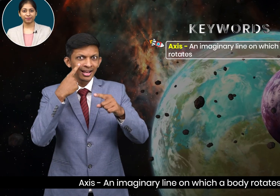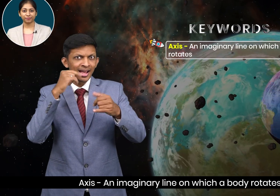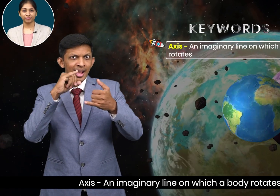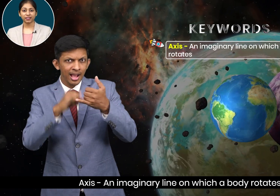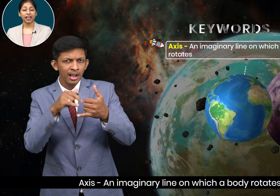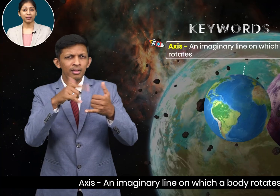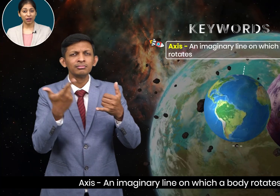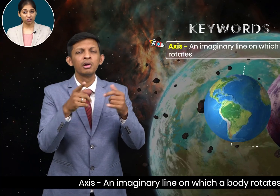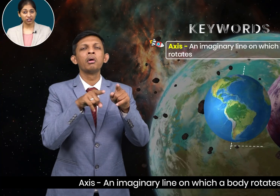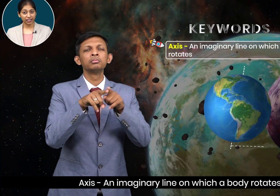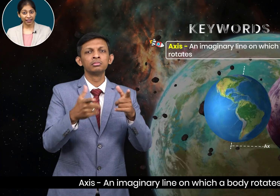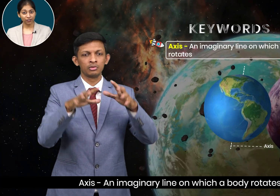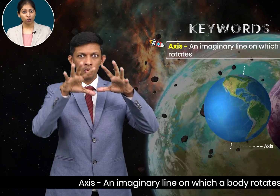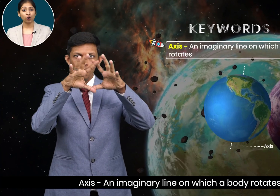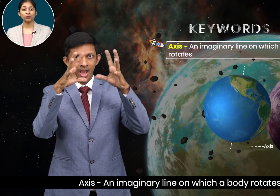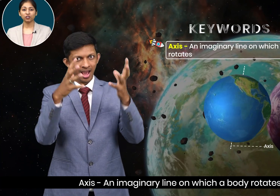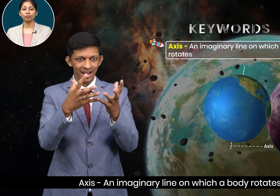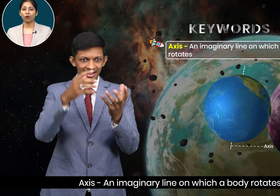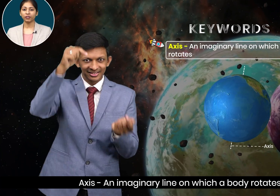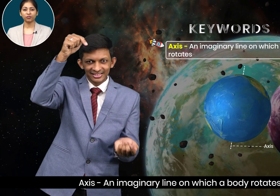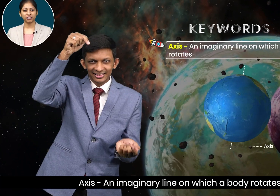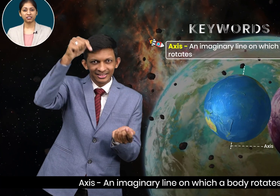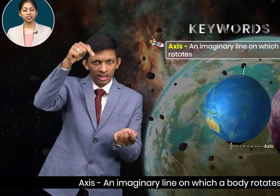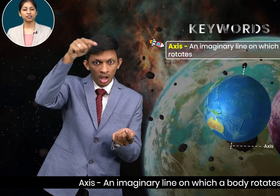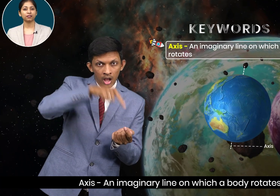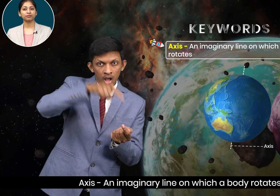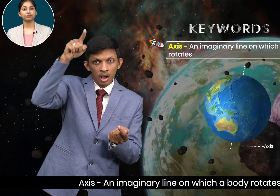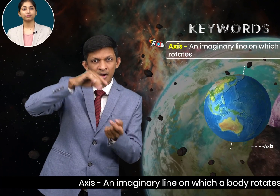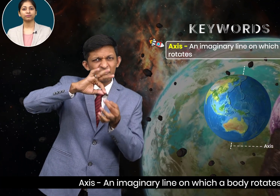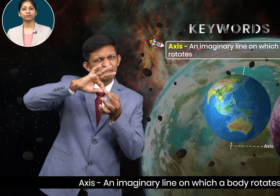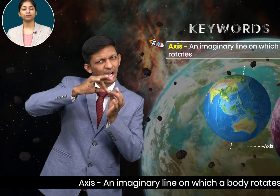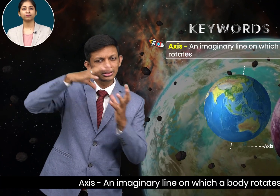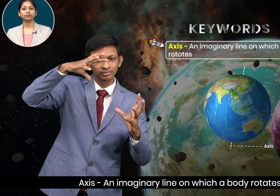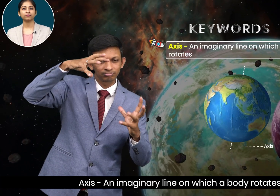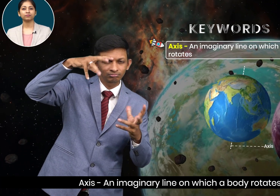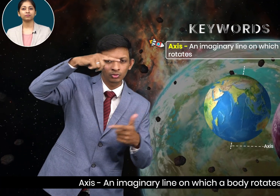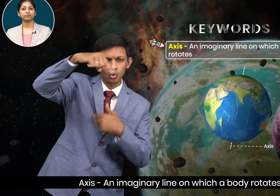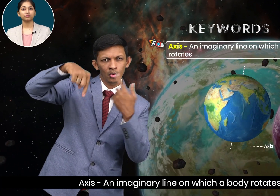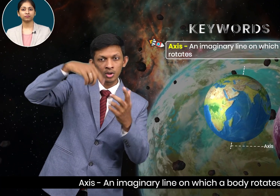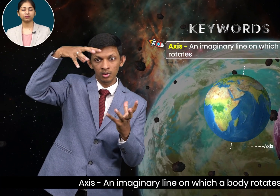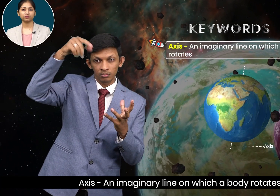Axis, an imaginary line on which a body rotates.